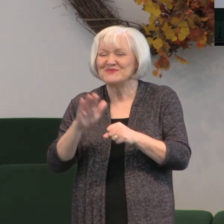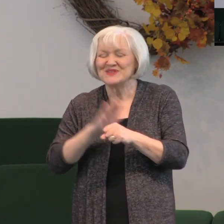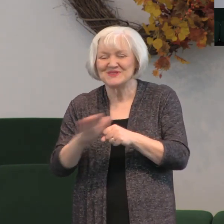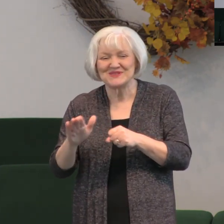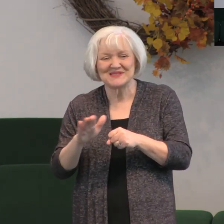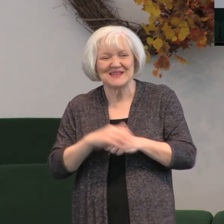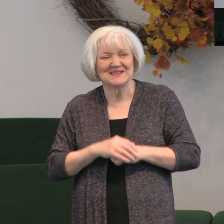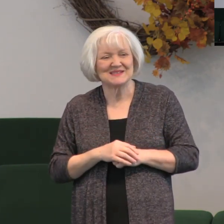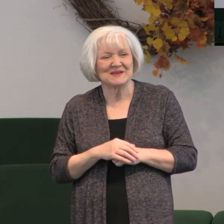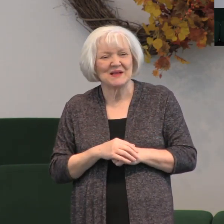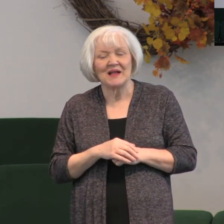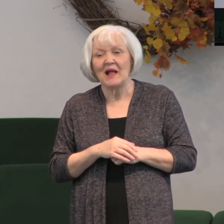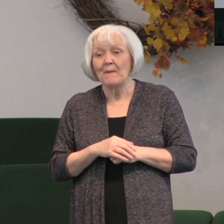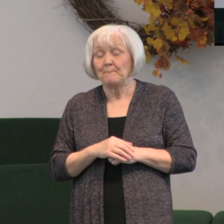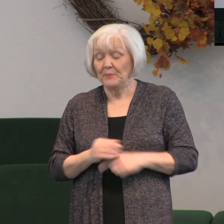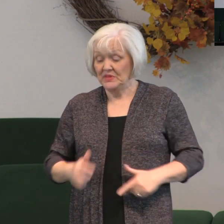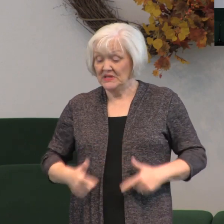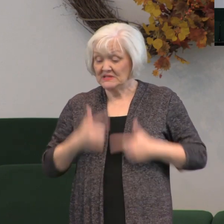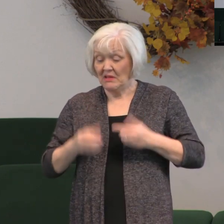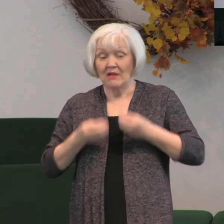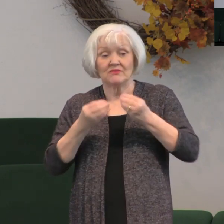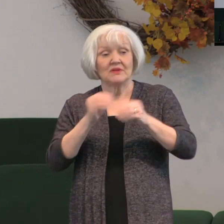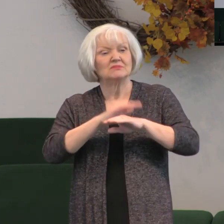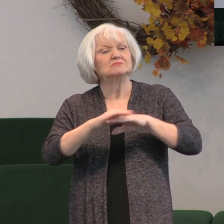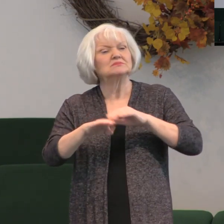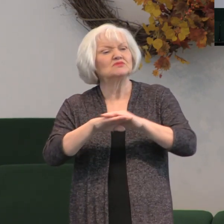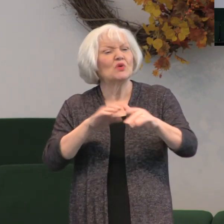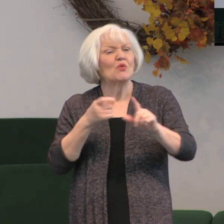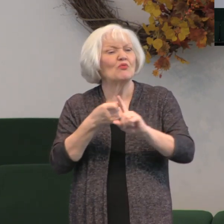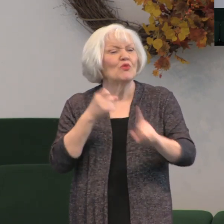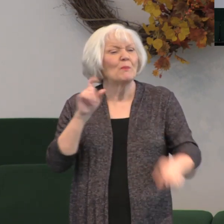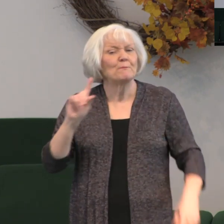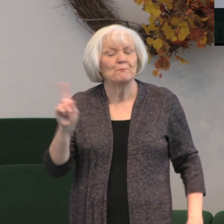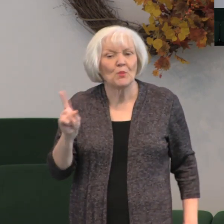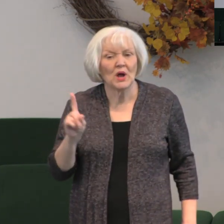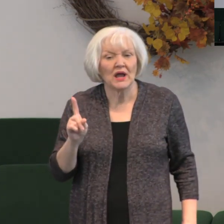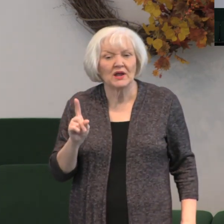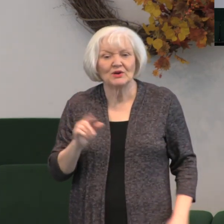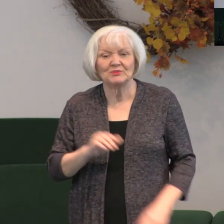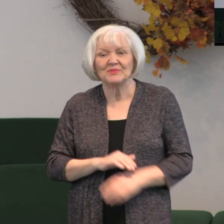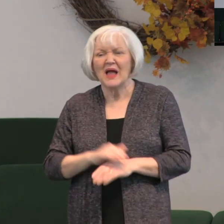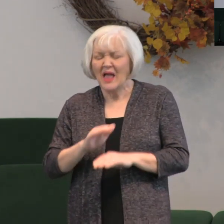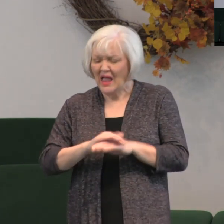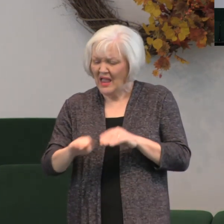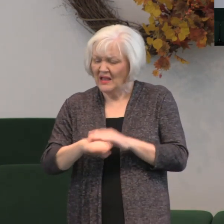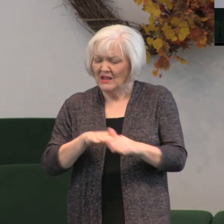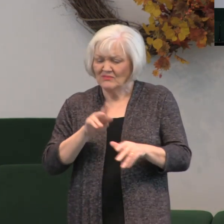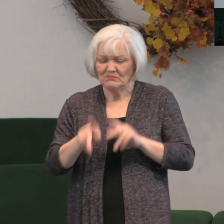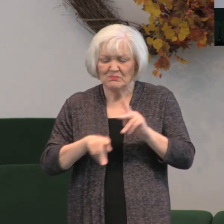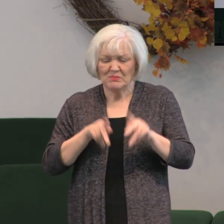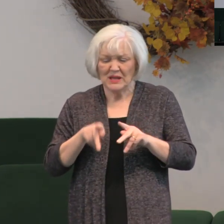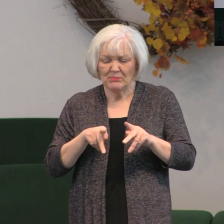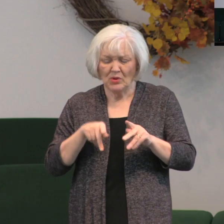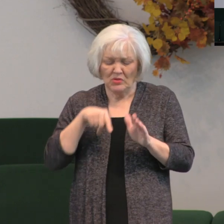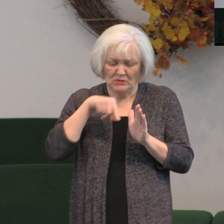but where does this life-giving comfort come from that comforts people in the depths of despair?